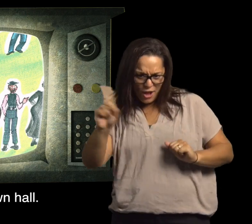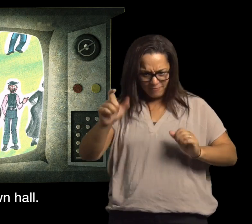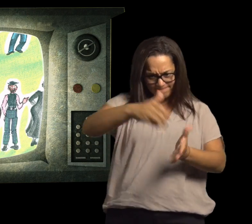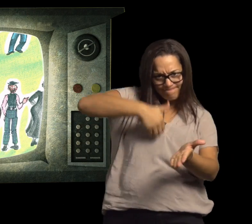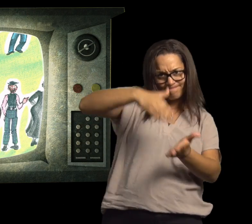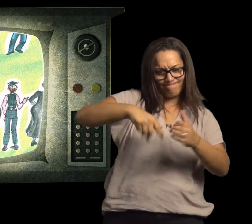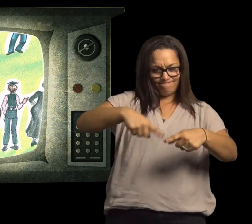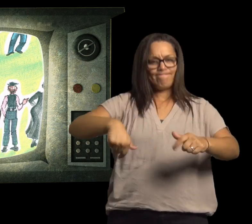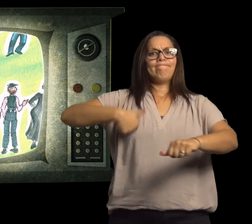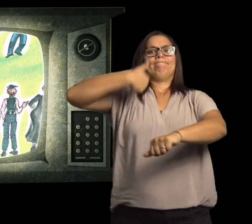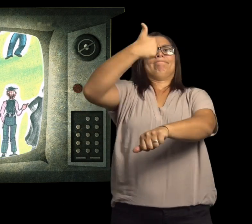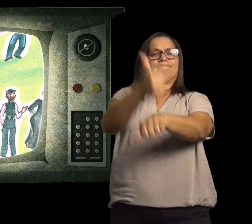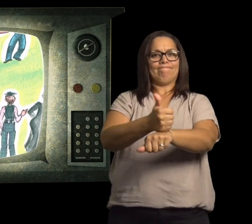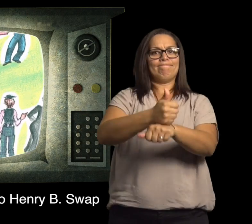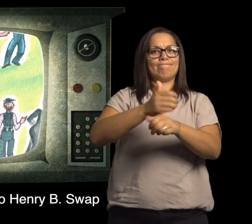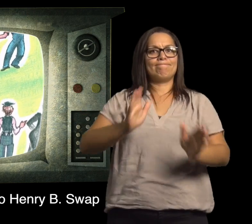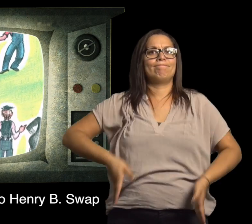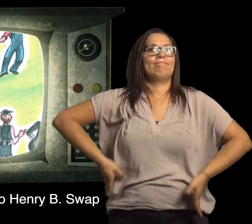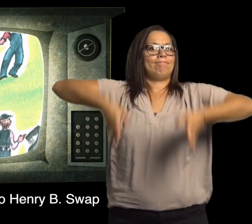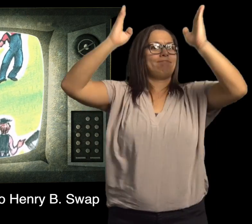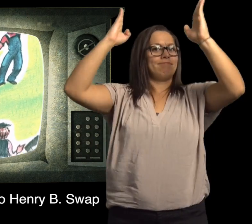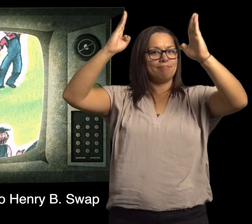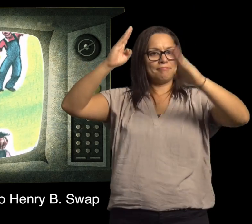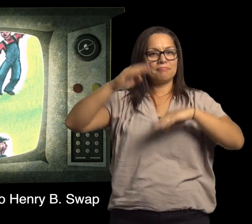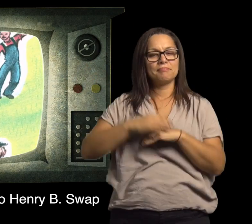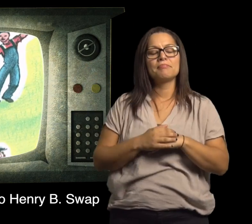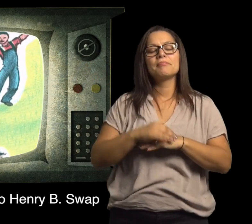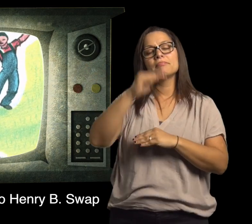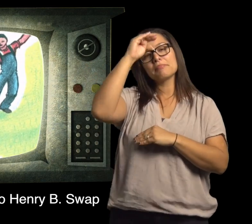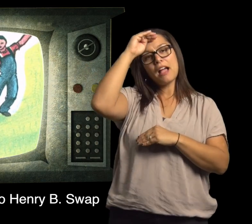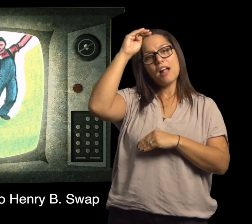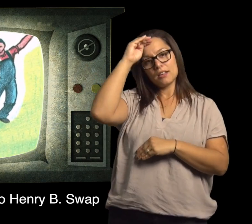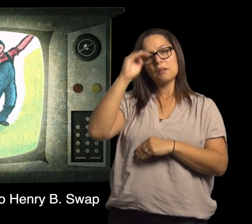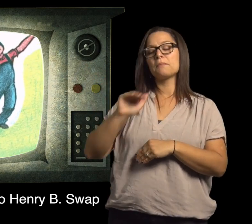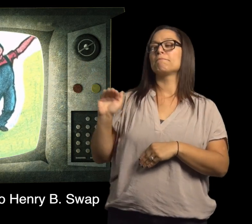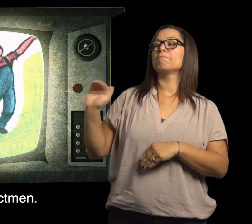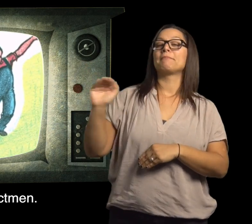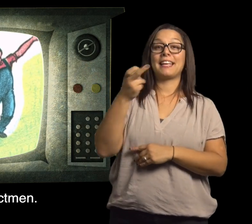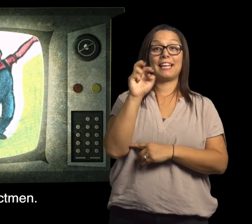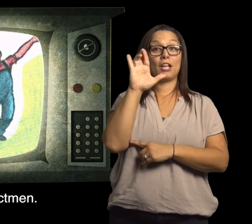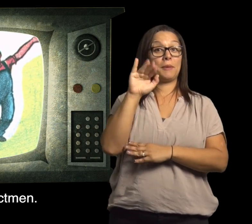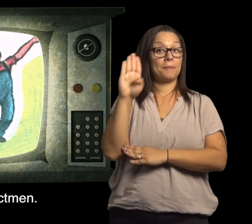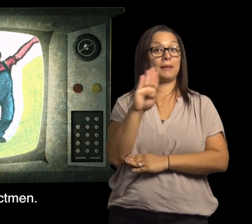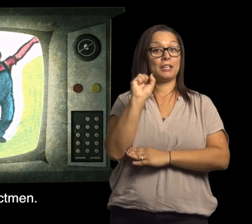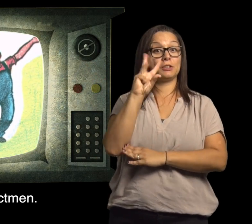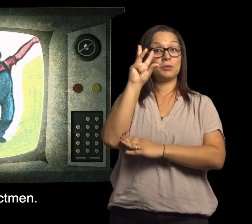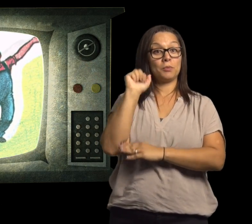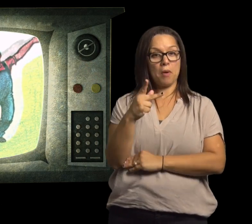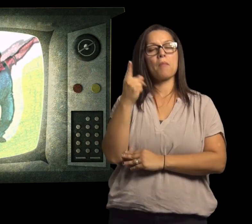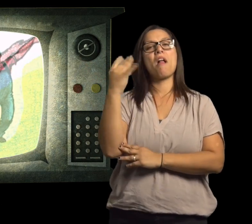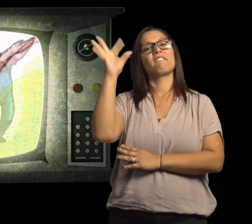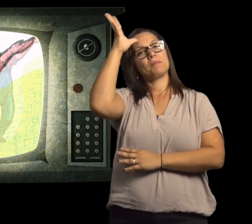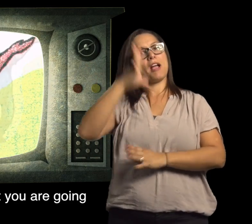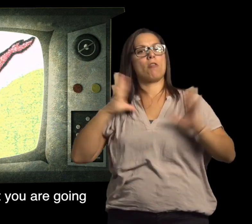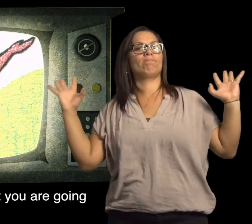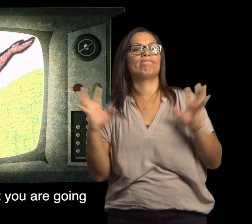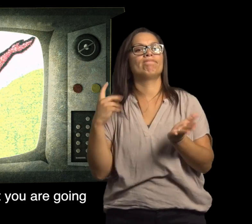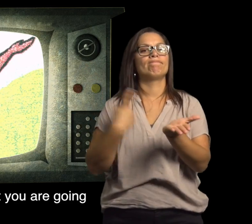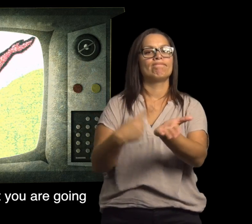hall. Mike Mulligan spoke to Henry B. Swap, one of the selectmen. "I heard,"